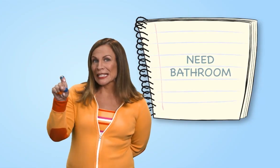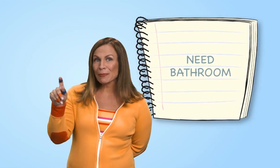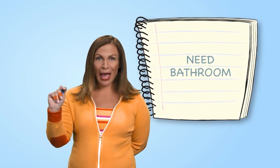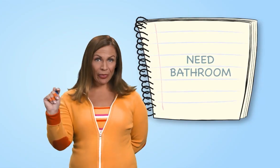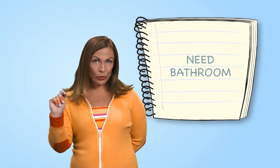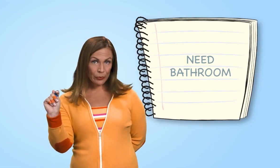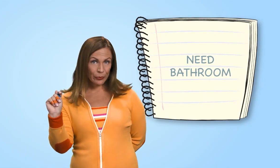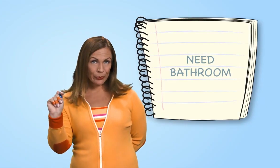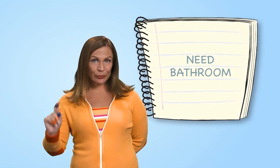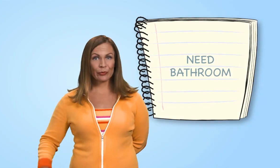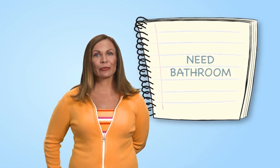Need bathroom?